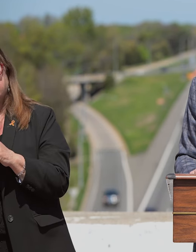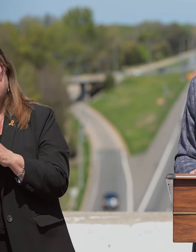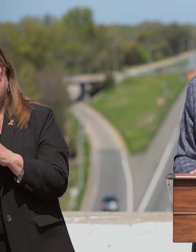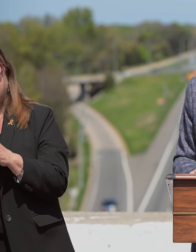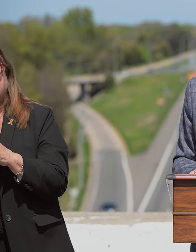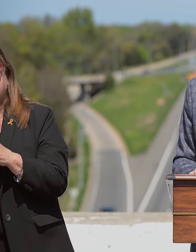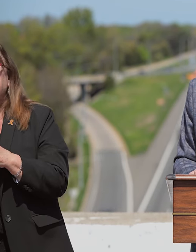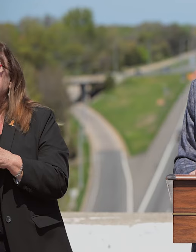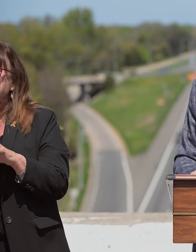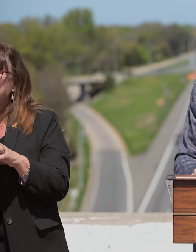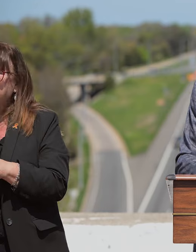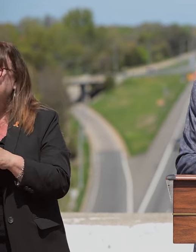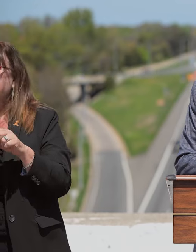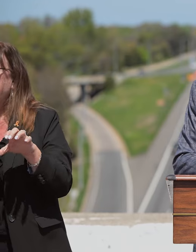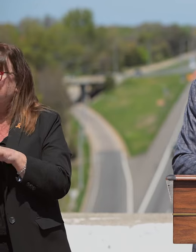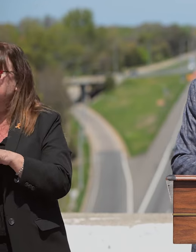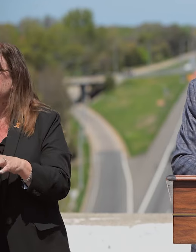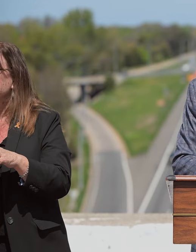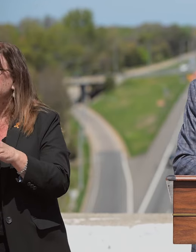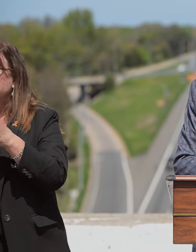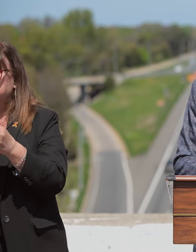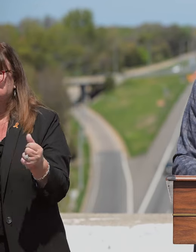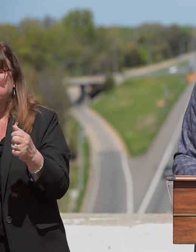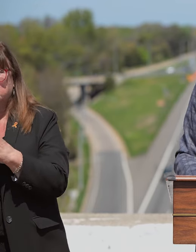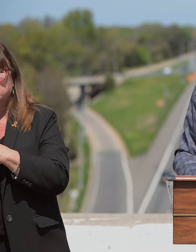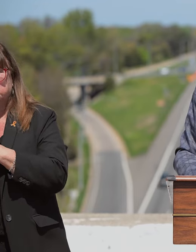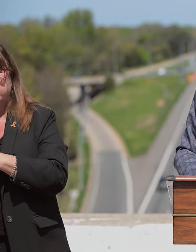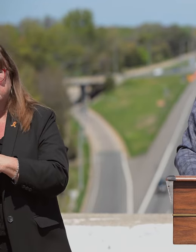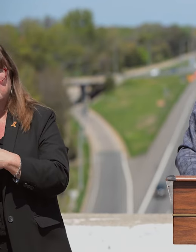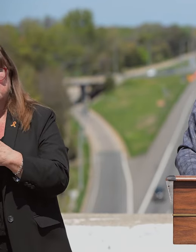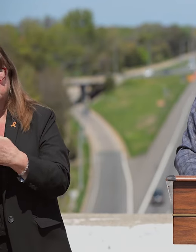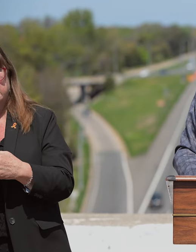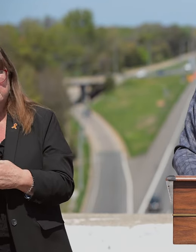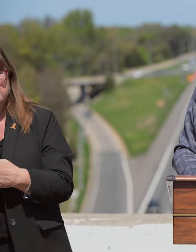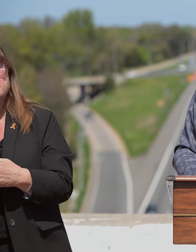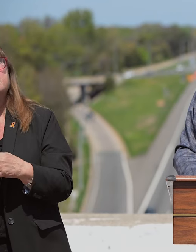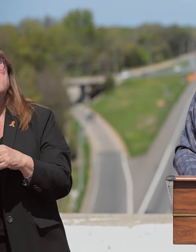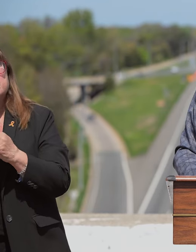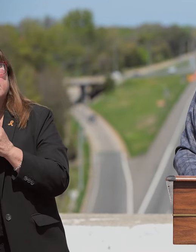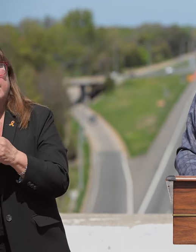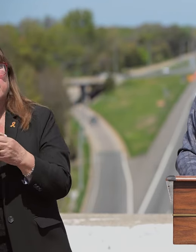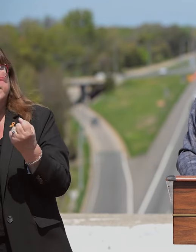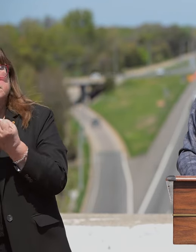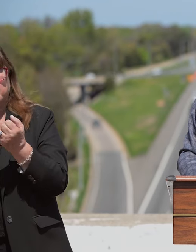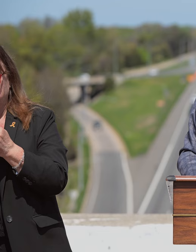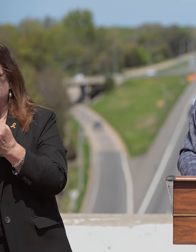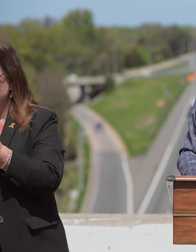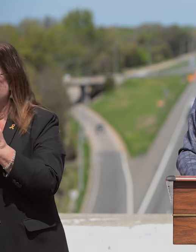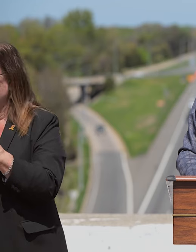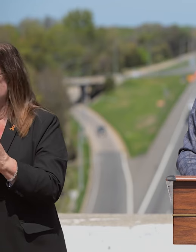taking collective action to mitigate these risks. Together, we support, with the support of our officials